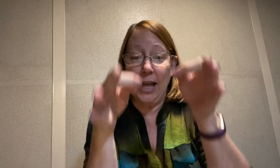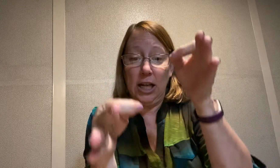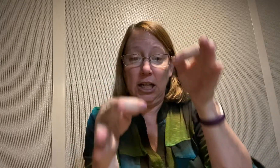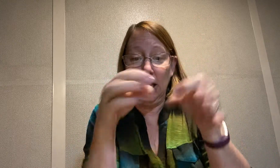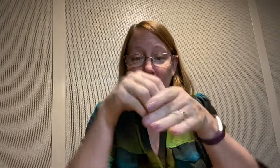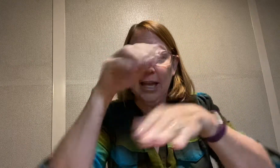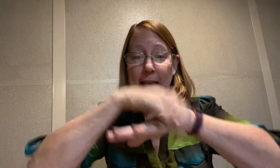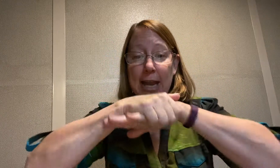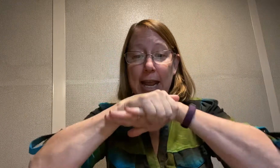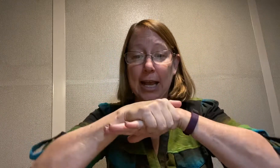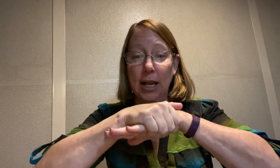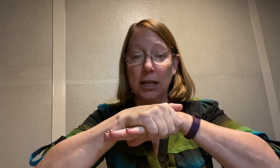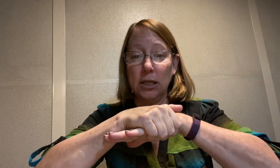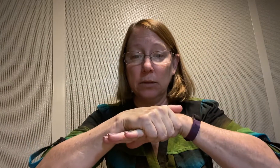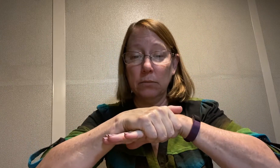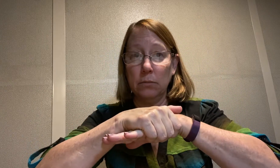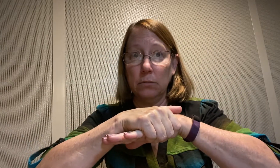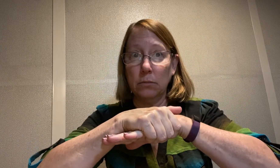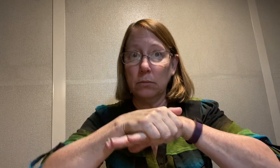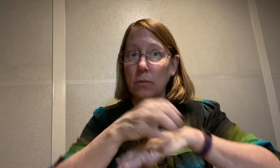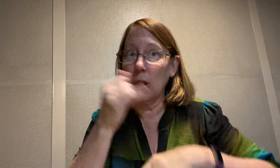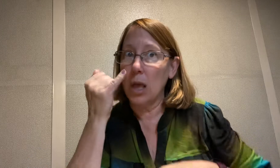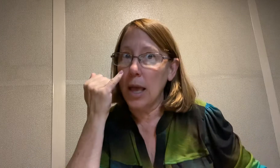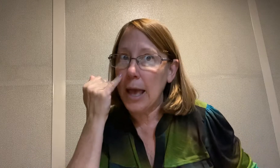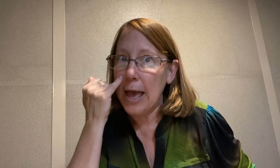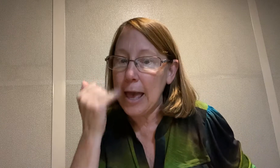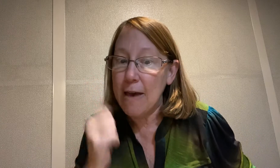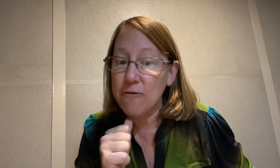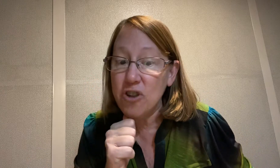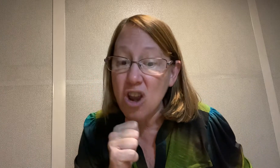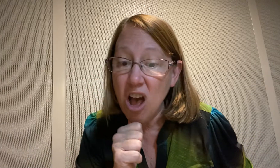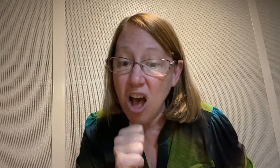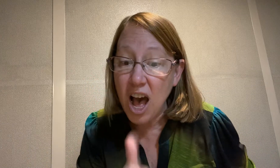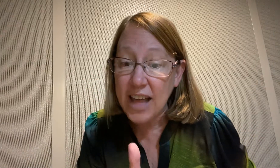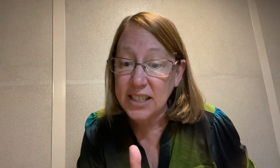trial in England. If not,